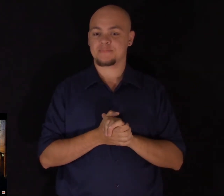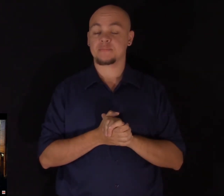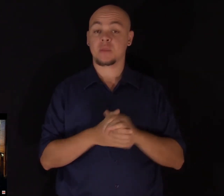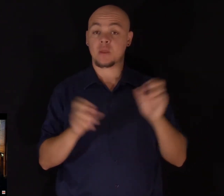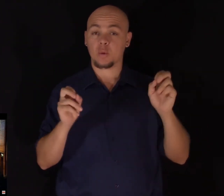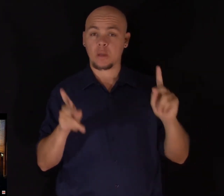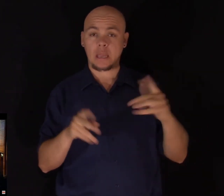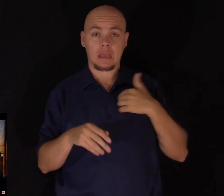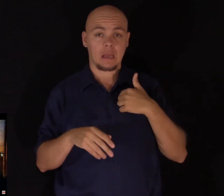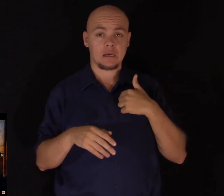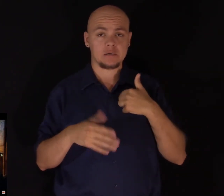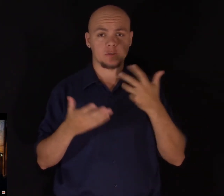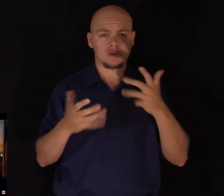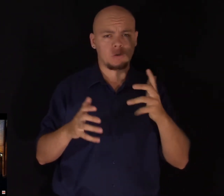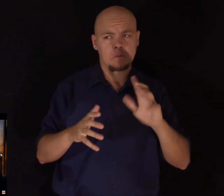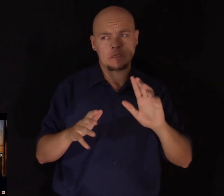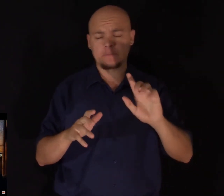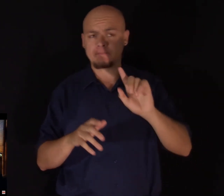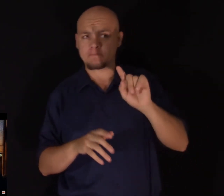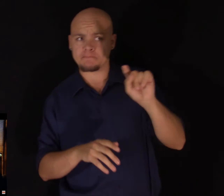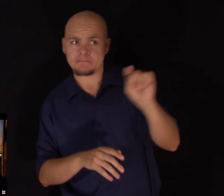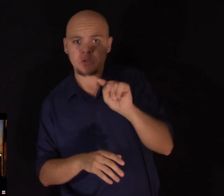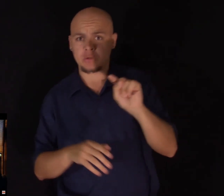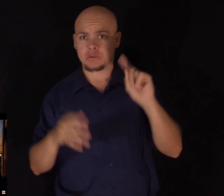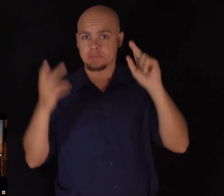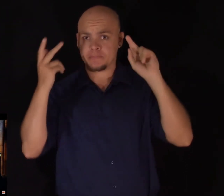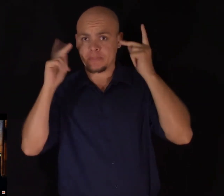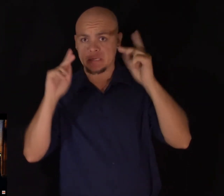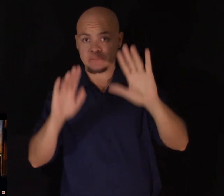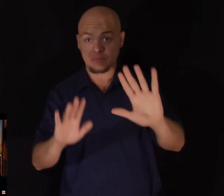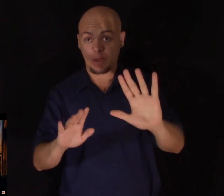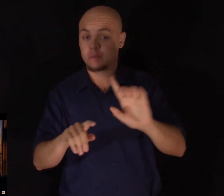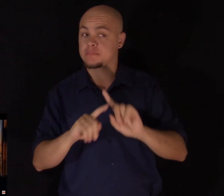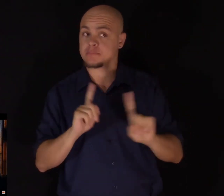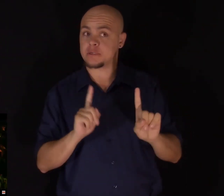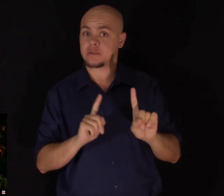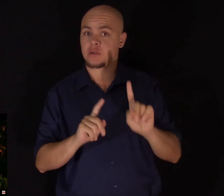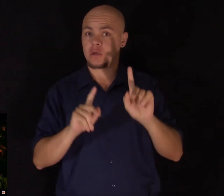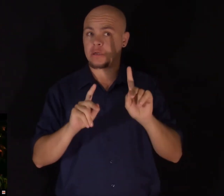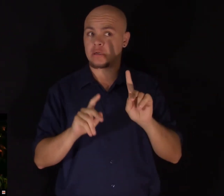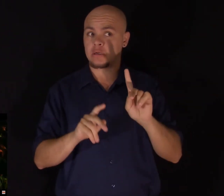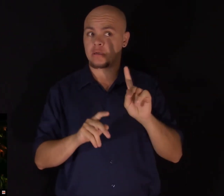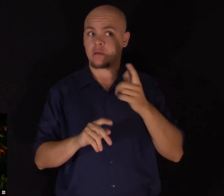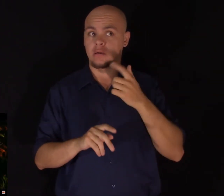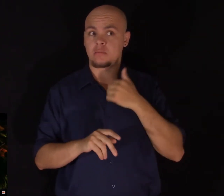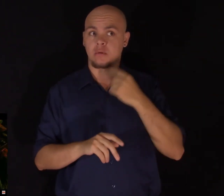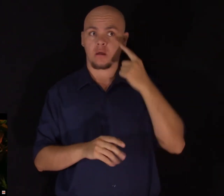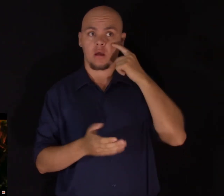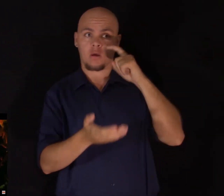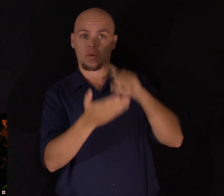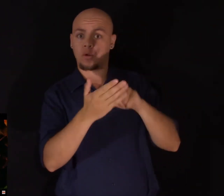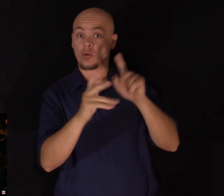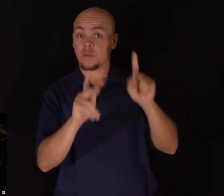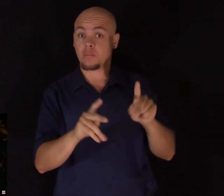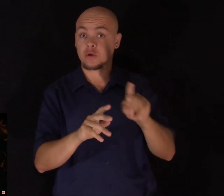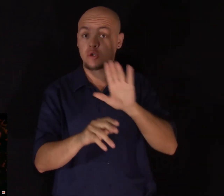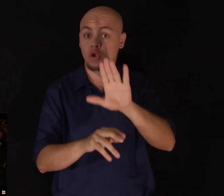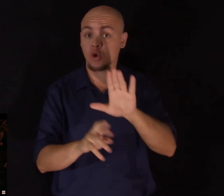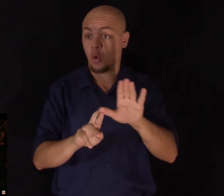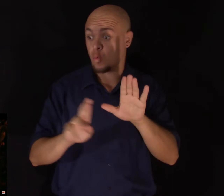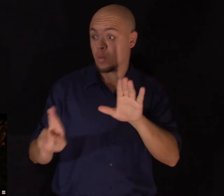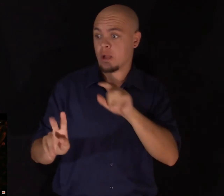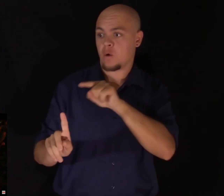Okay, now I don't want to alarm anybody in this room, but it's just come to my attention that the person to your right is a